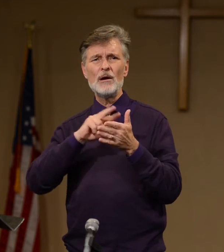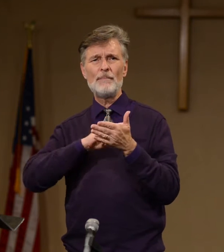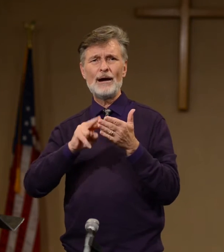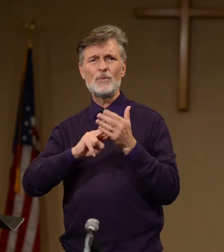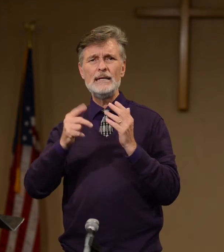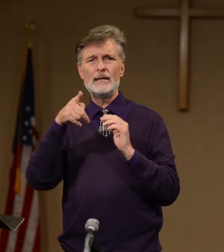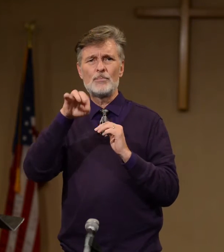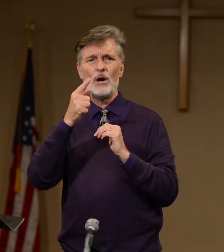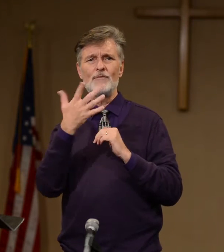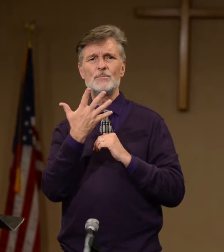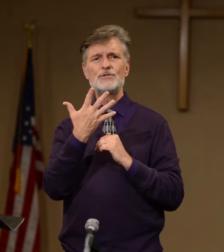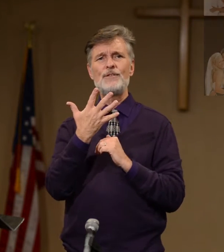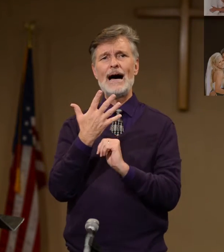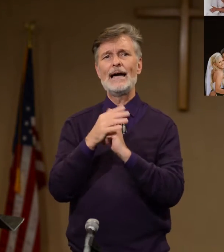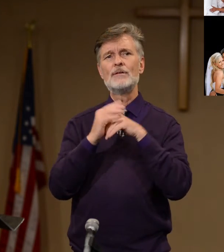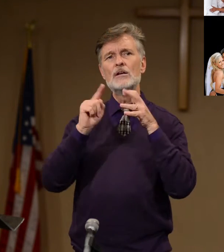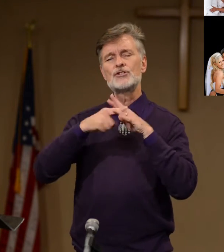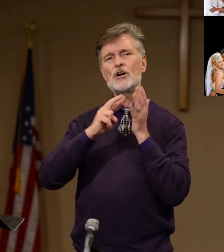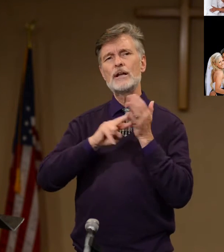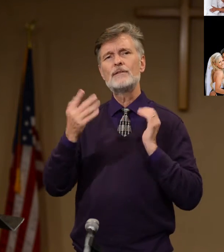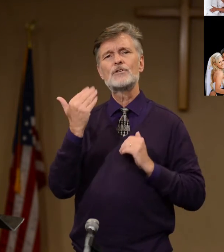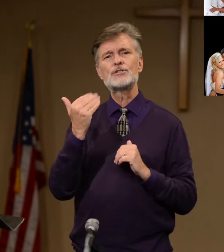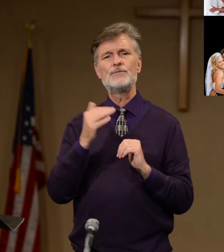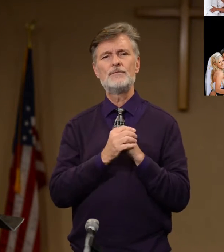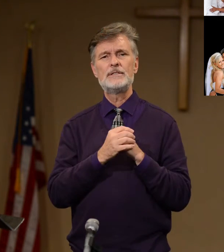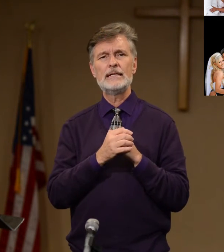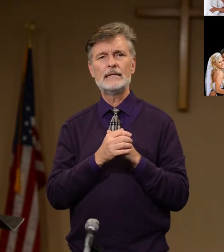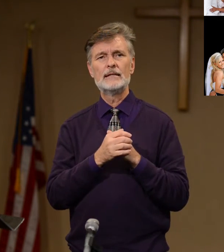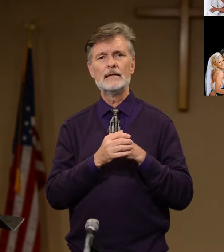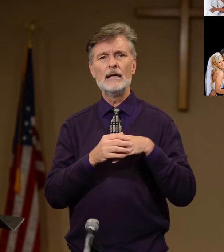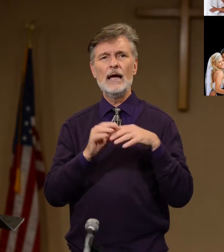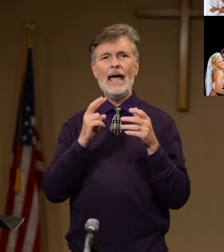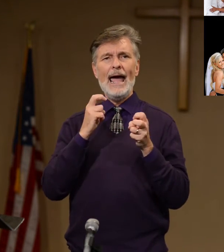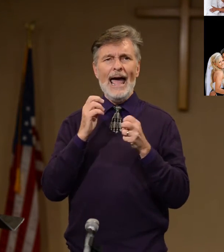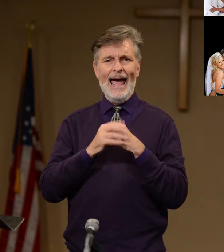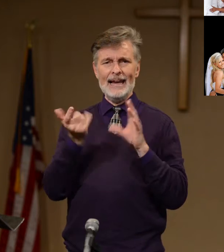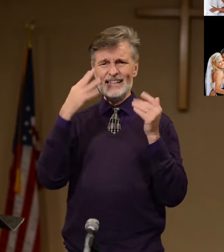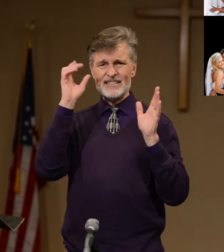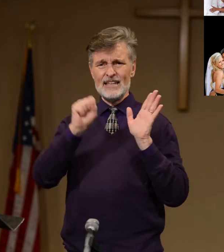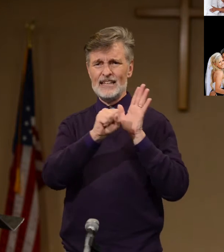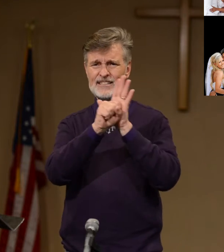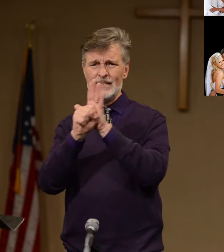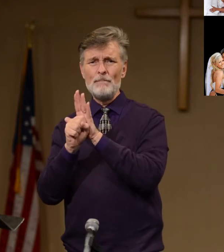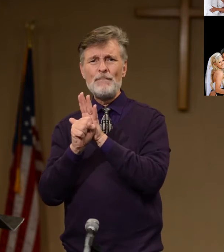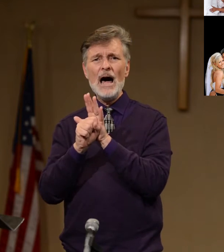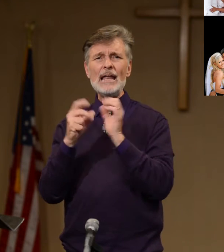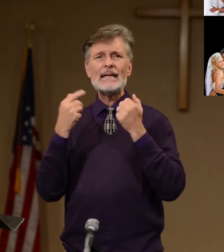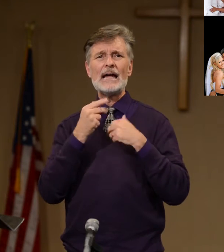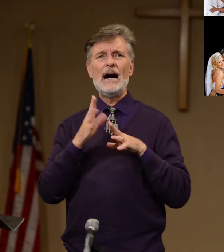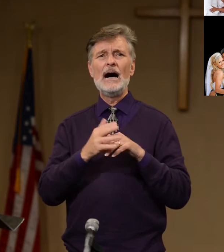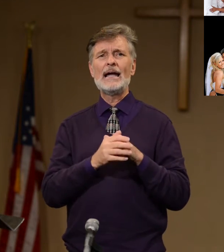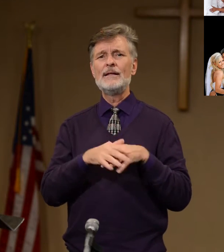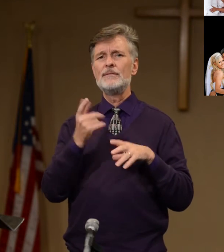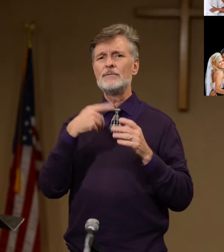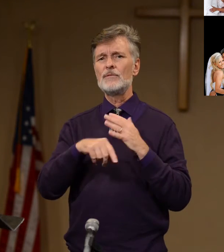by reading Proverbs 5, starting in verse 15. And it's symbolic in